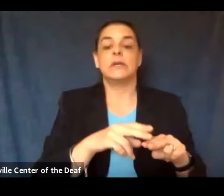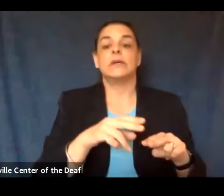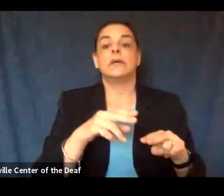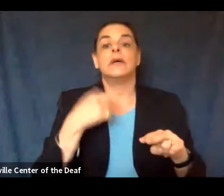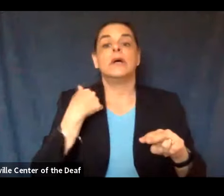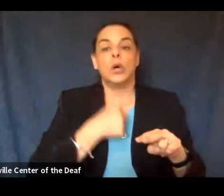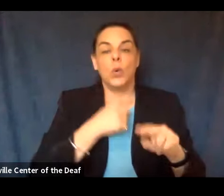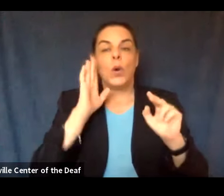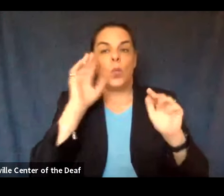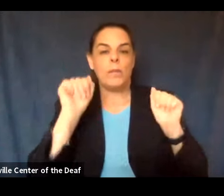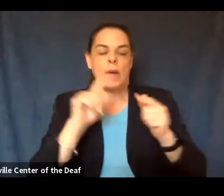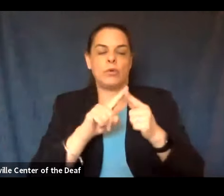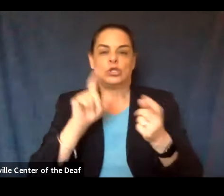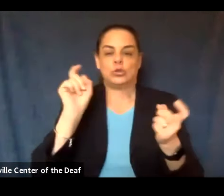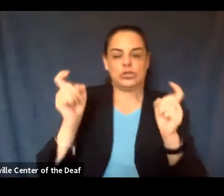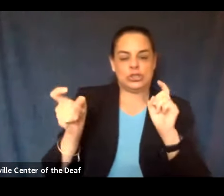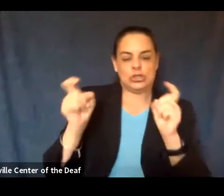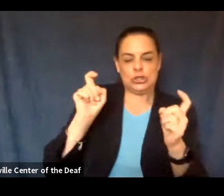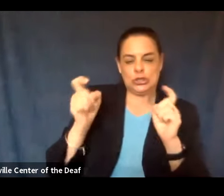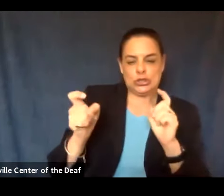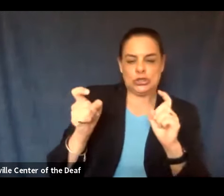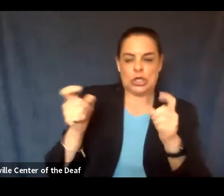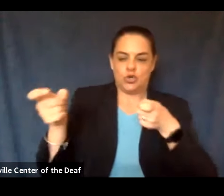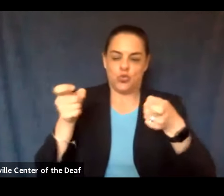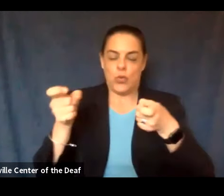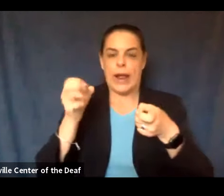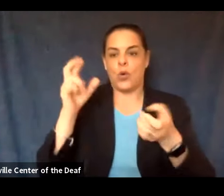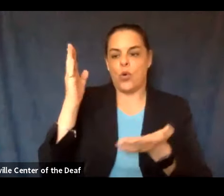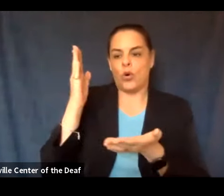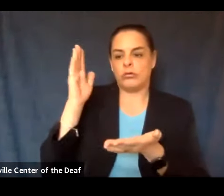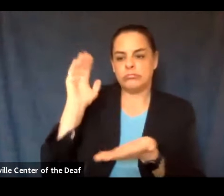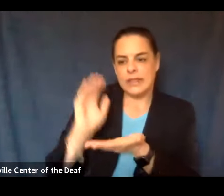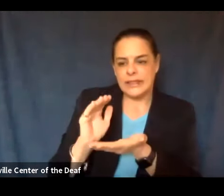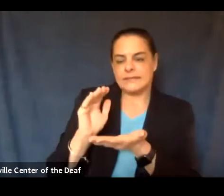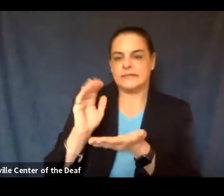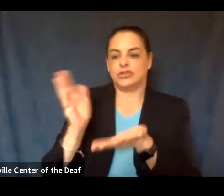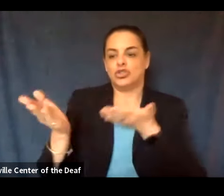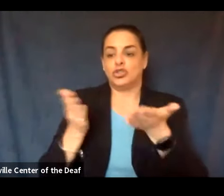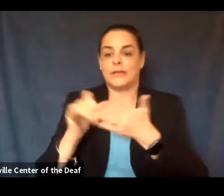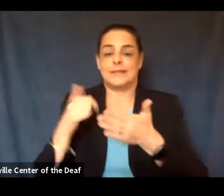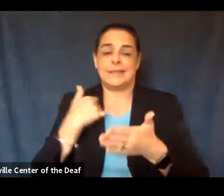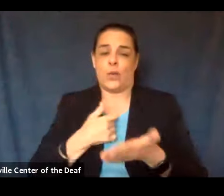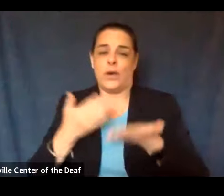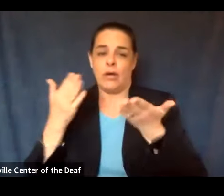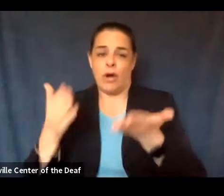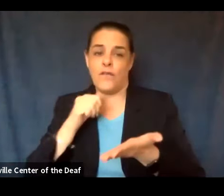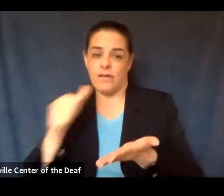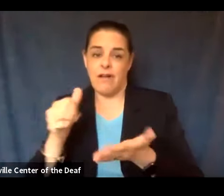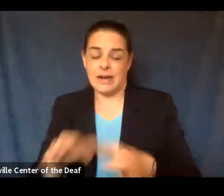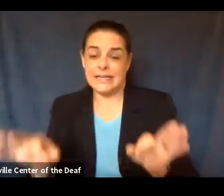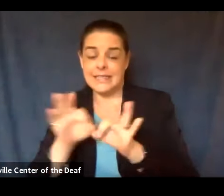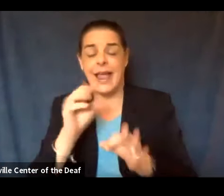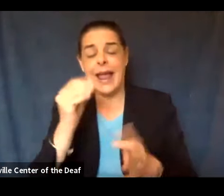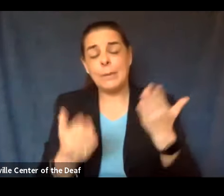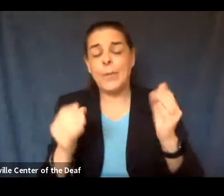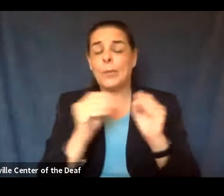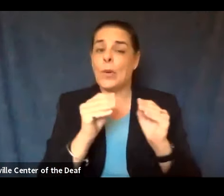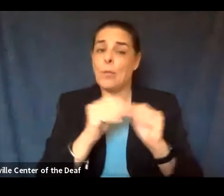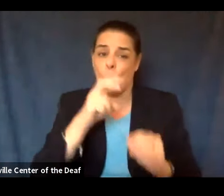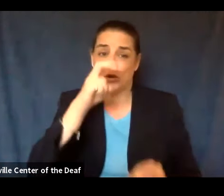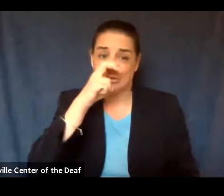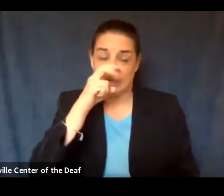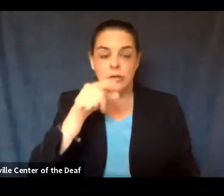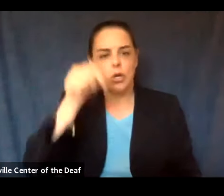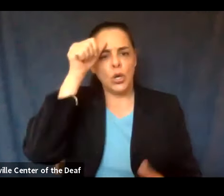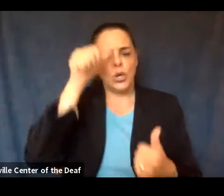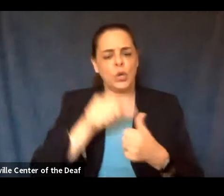downregulate or cease services that we offer that are non-essential, just like we did before, and even be more aggressive. If you recall, from